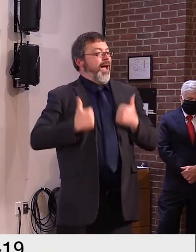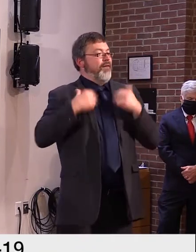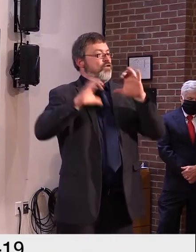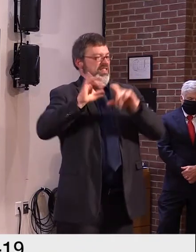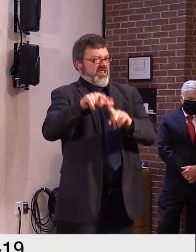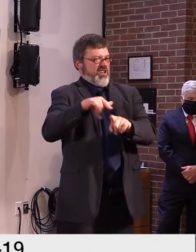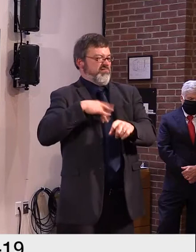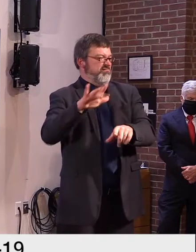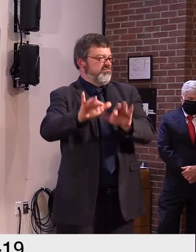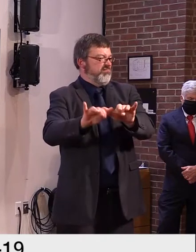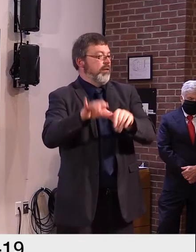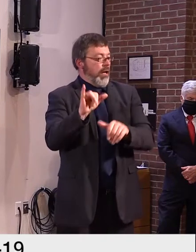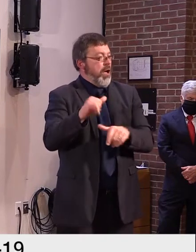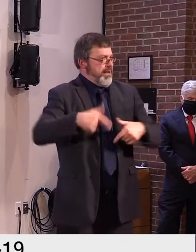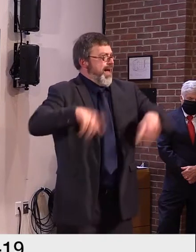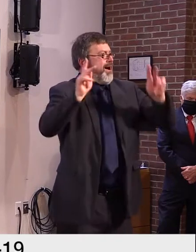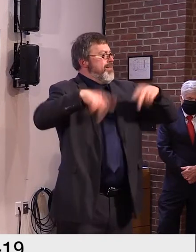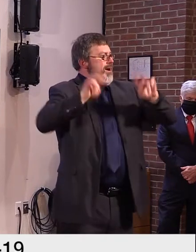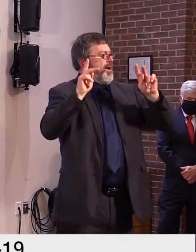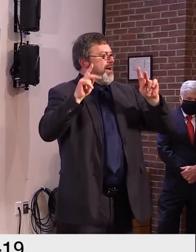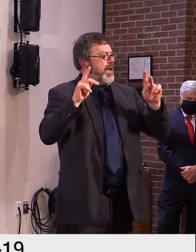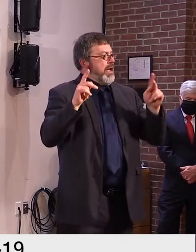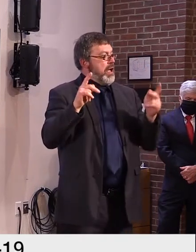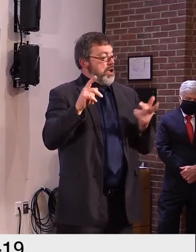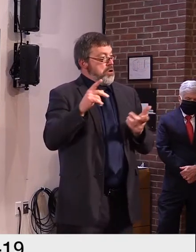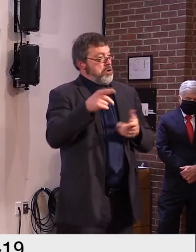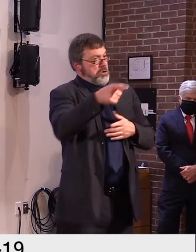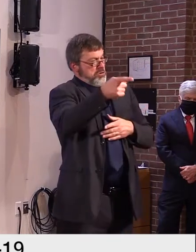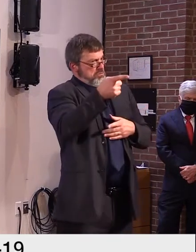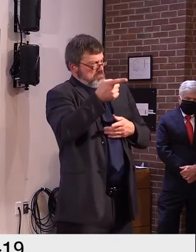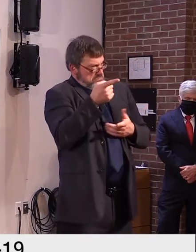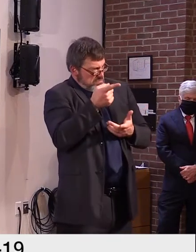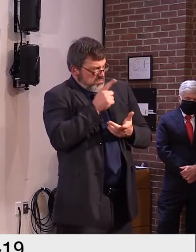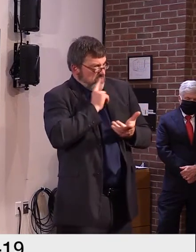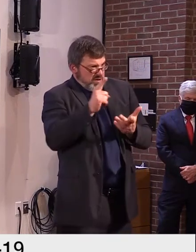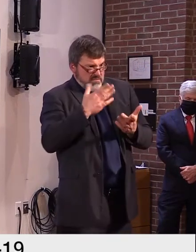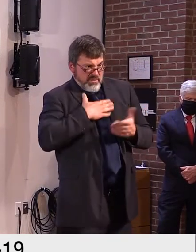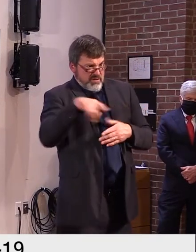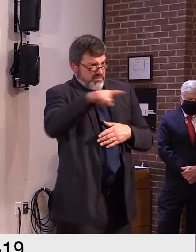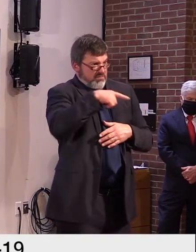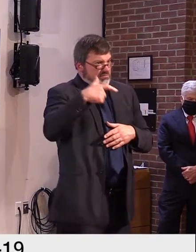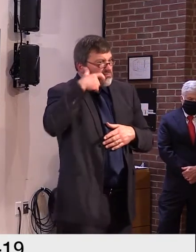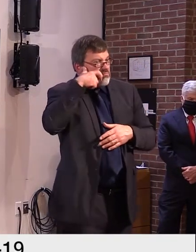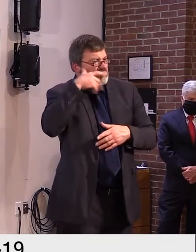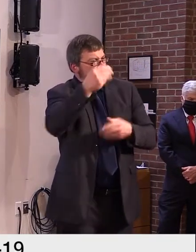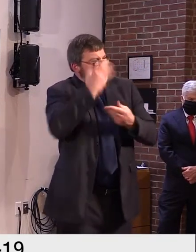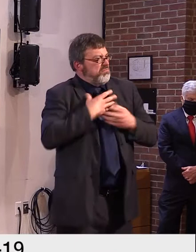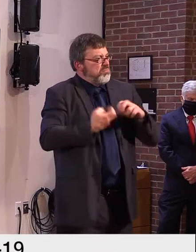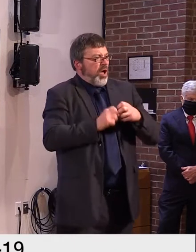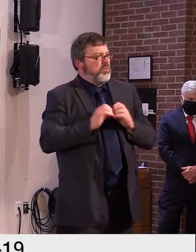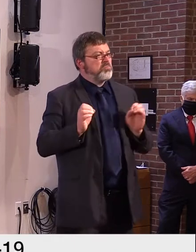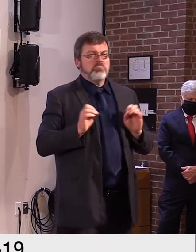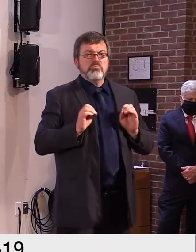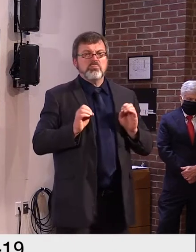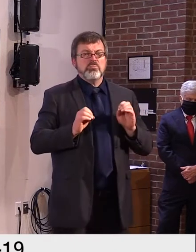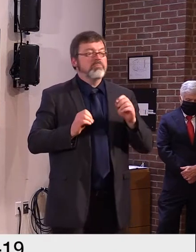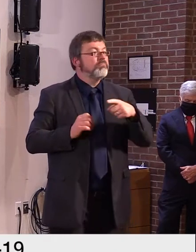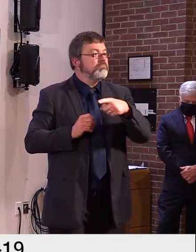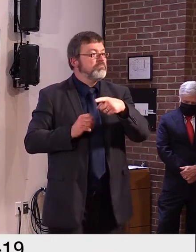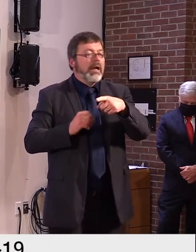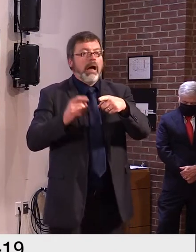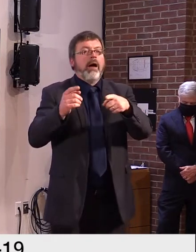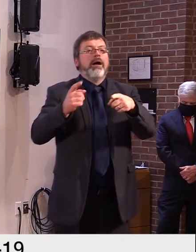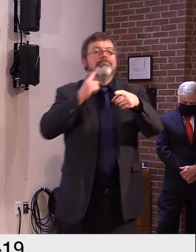our contractor to make sure. Okay, thanks. And Commissioner, I had one other question. I know this one is hard to answer because